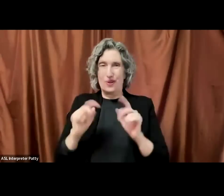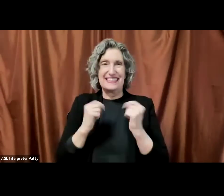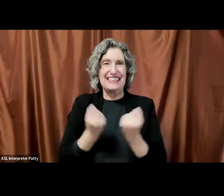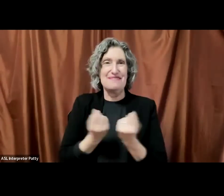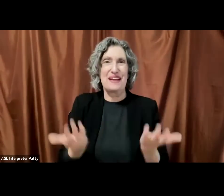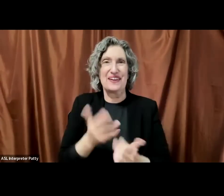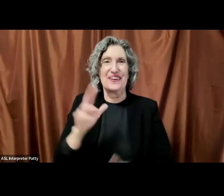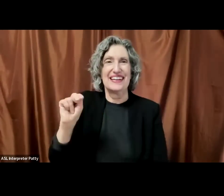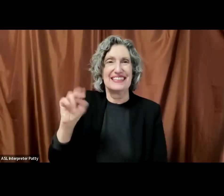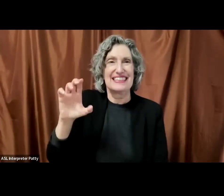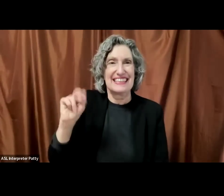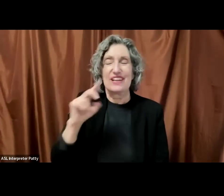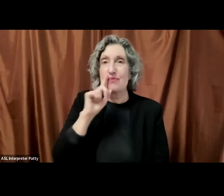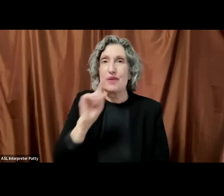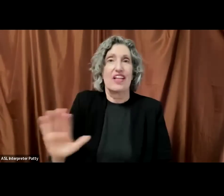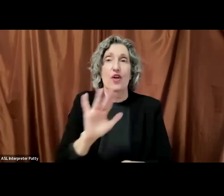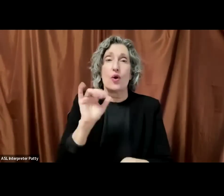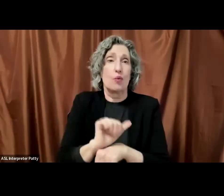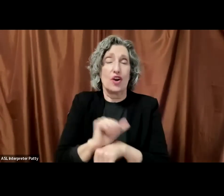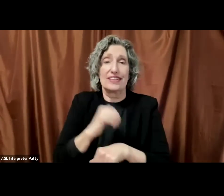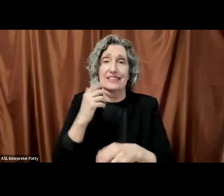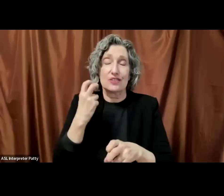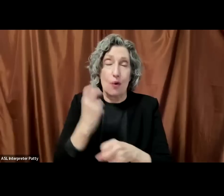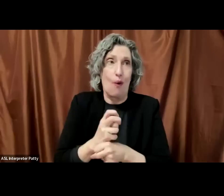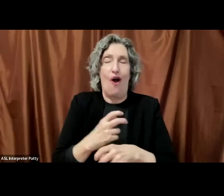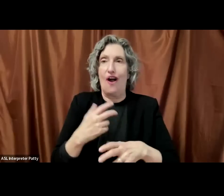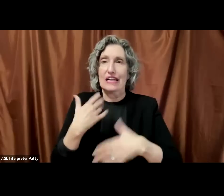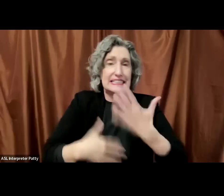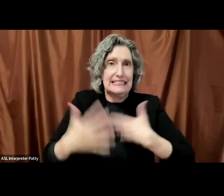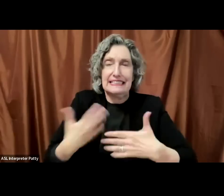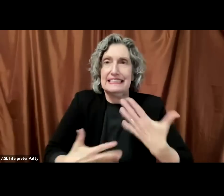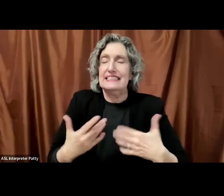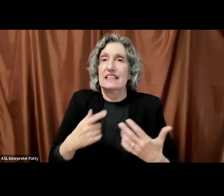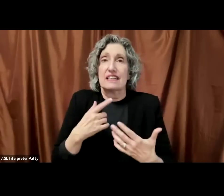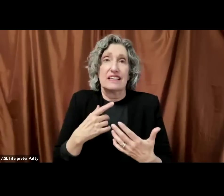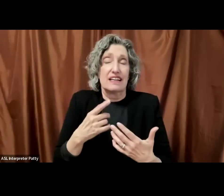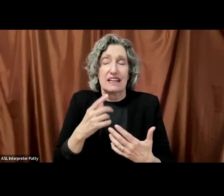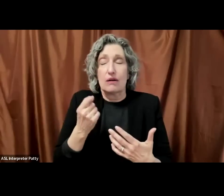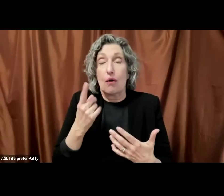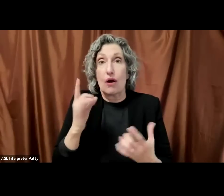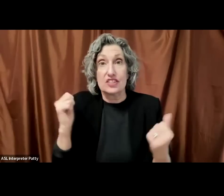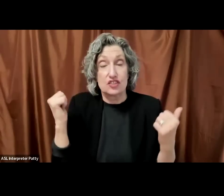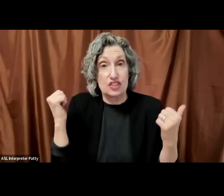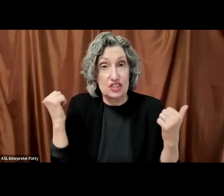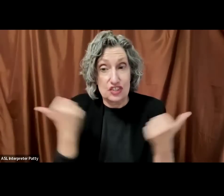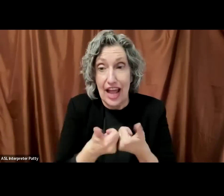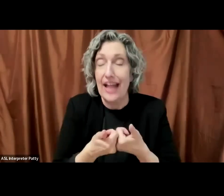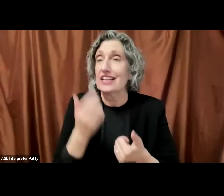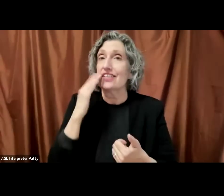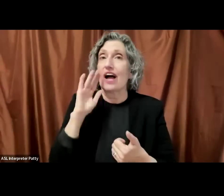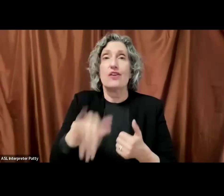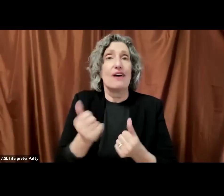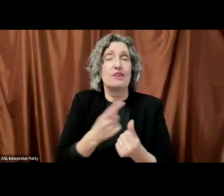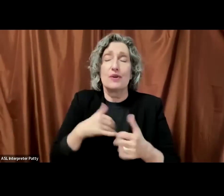Council of Nonprofits who's working so hard and well in these challenging times, all doing our very best and our